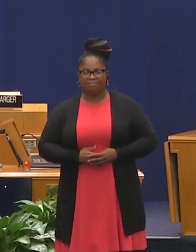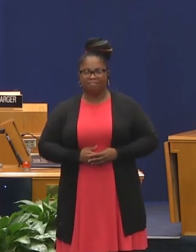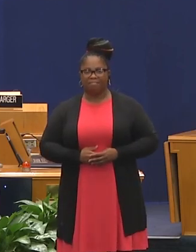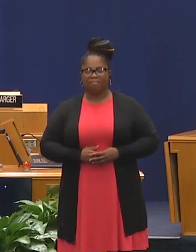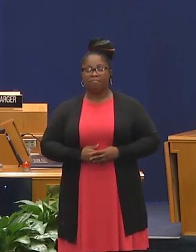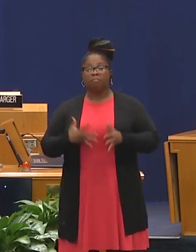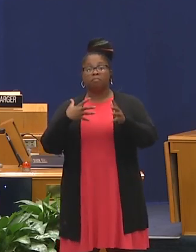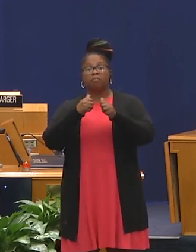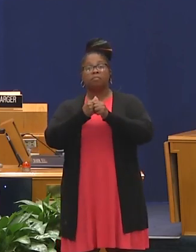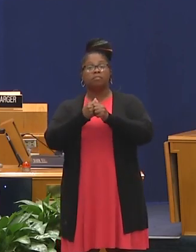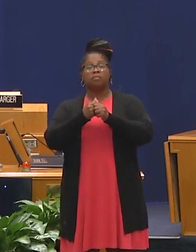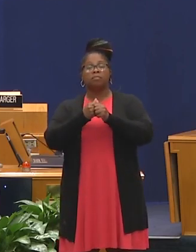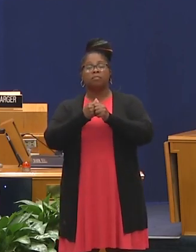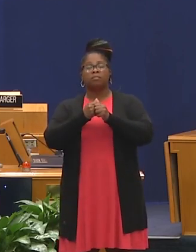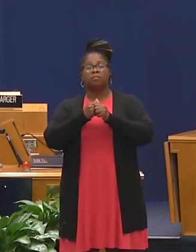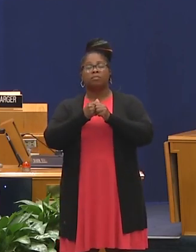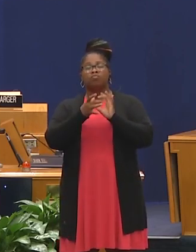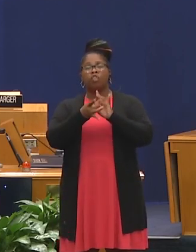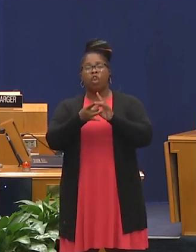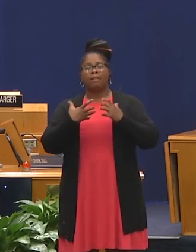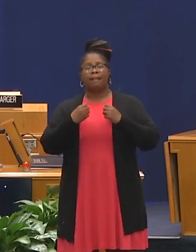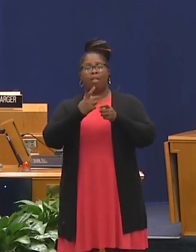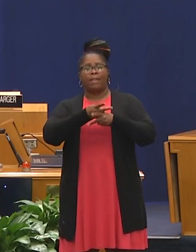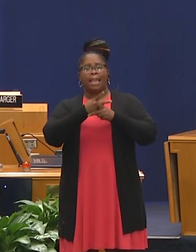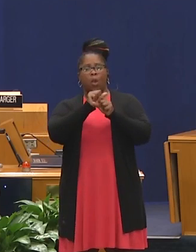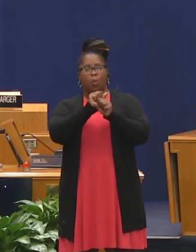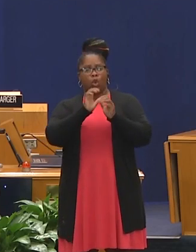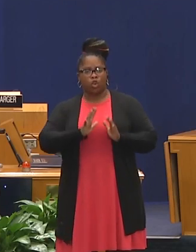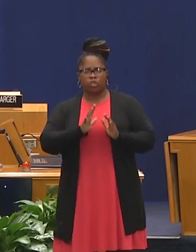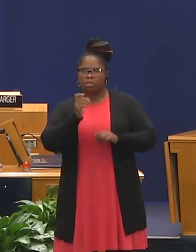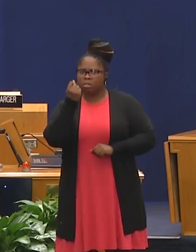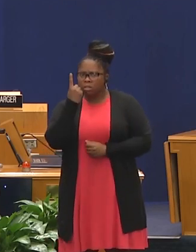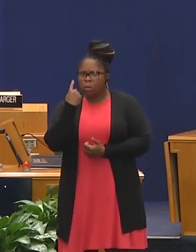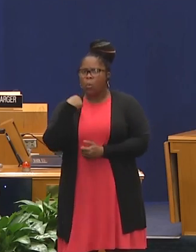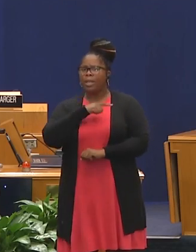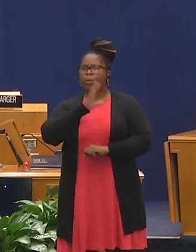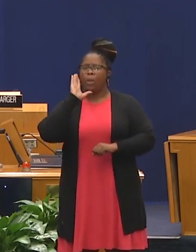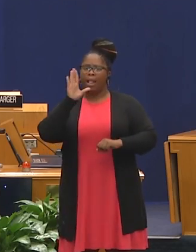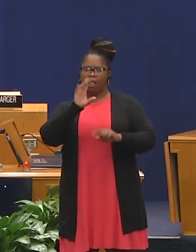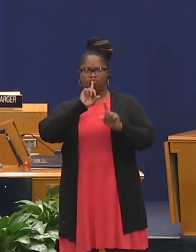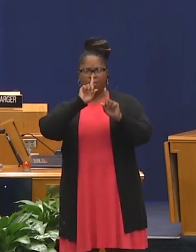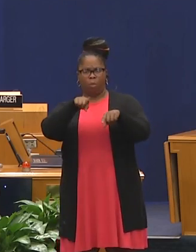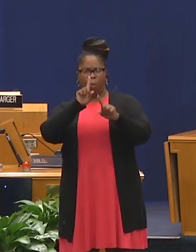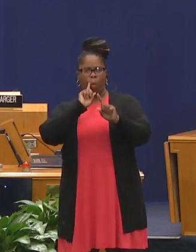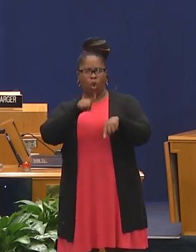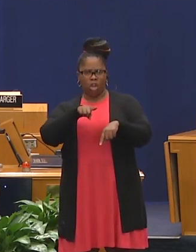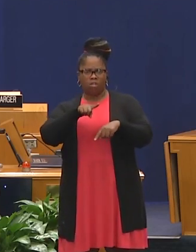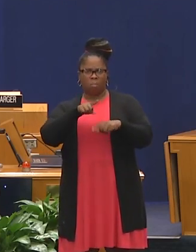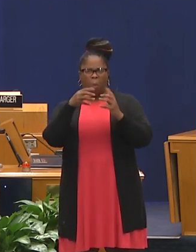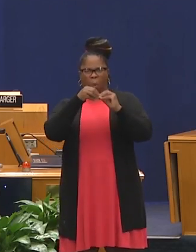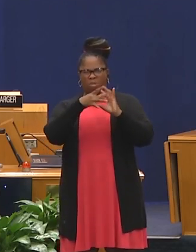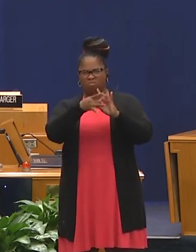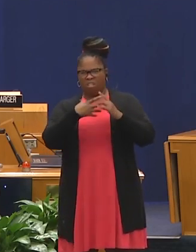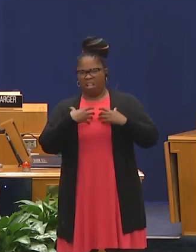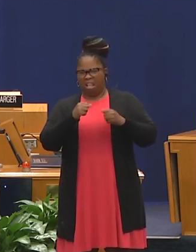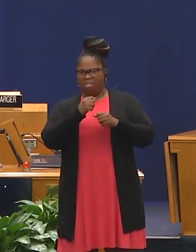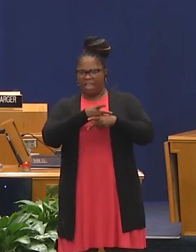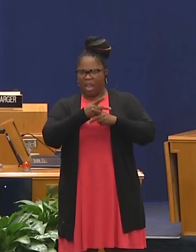cases amongst healthcare workers. Just a reminder, we'll be reporting on these updates for healthcare workers that are infected